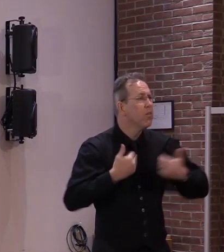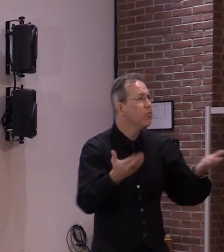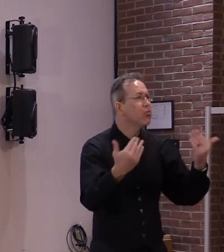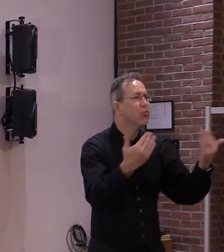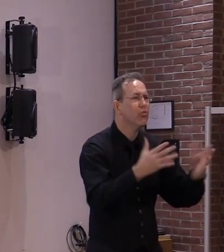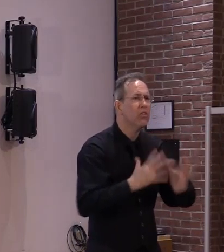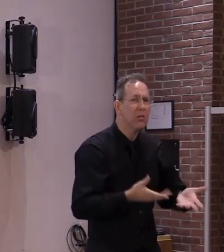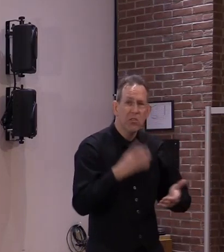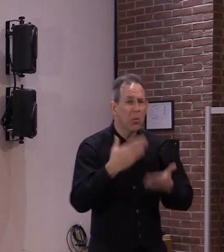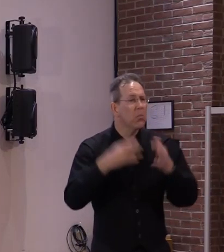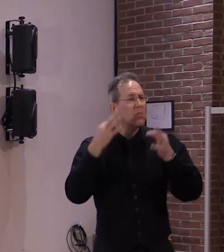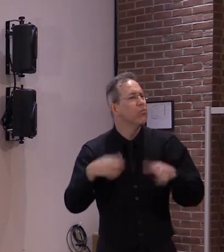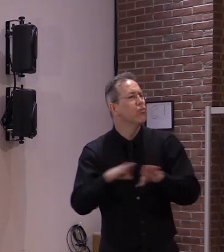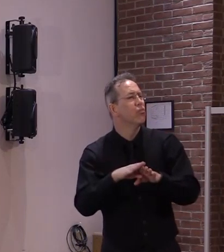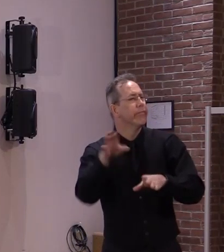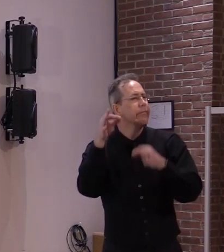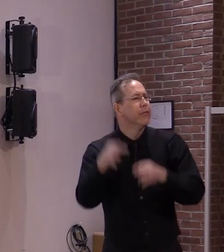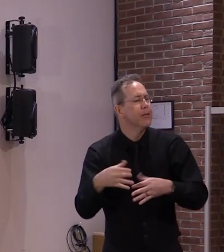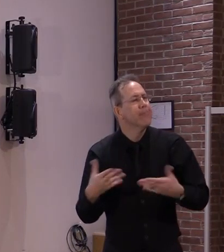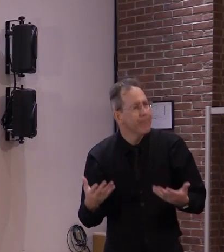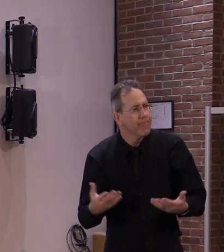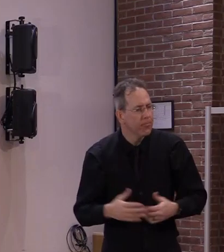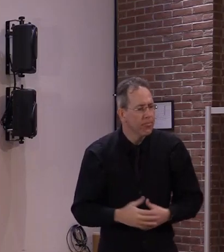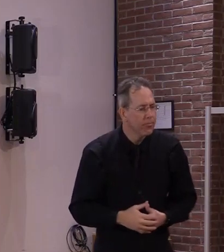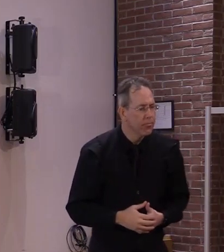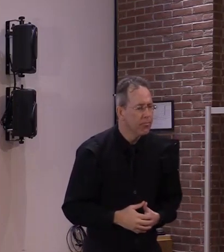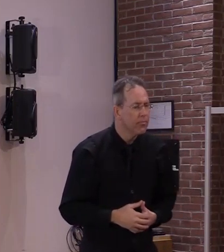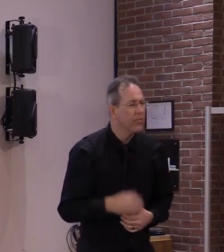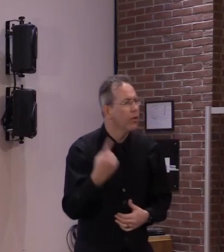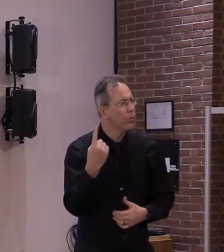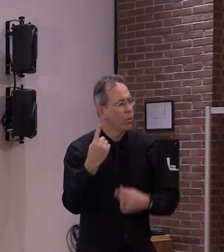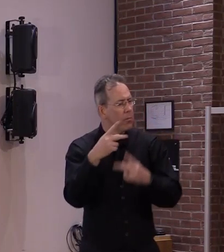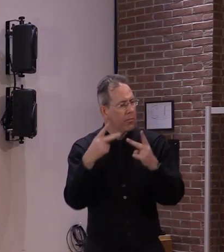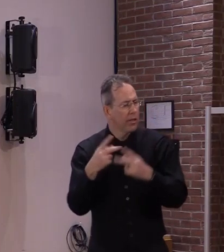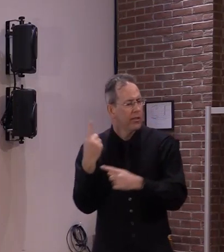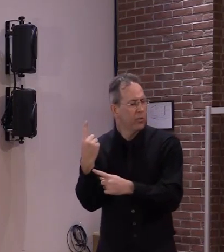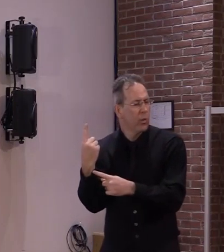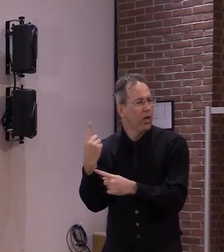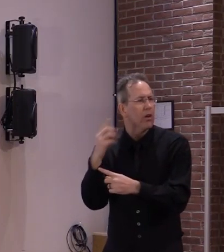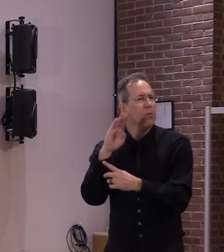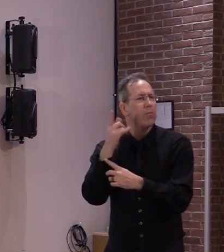week and with a special clinic on Saturday.